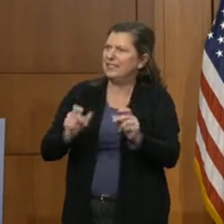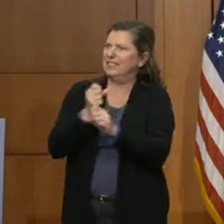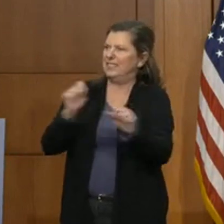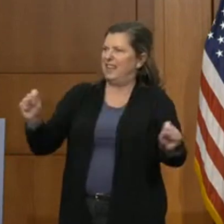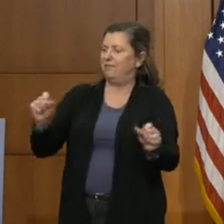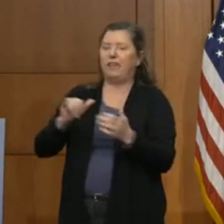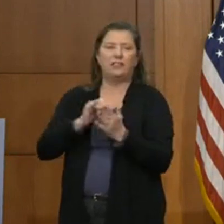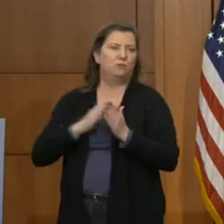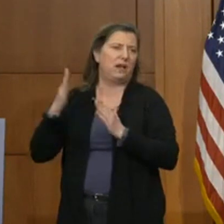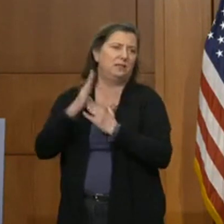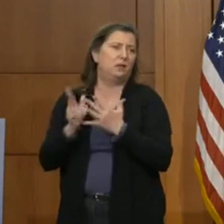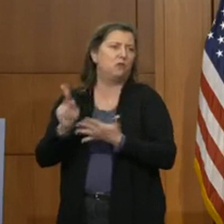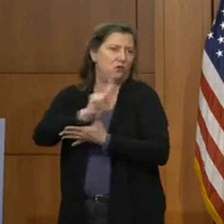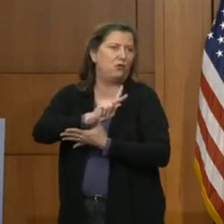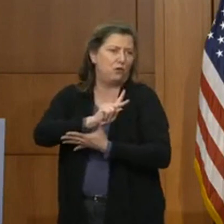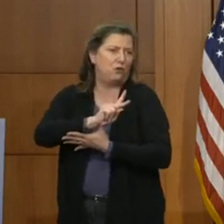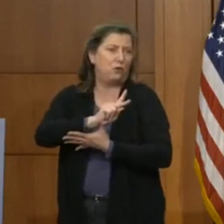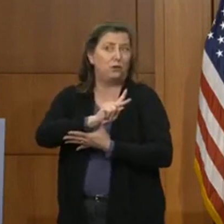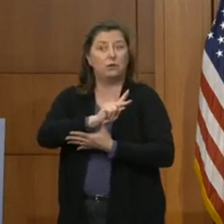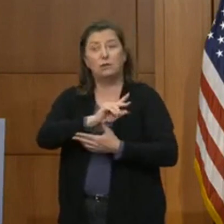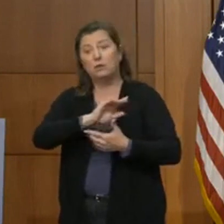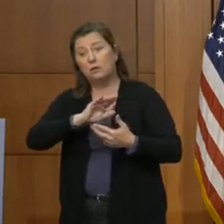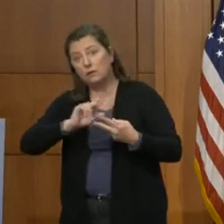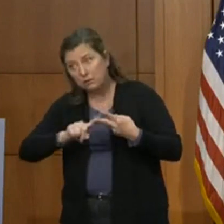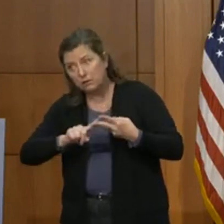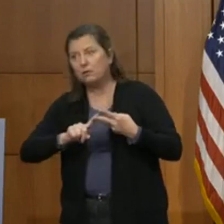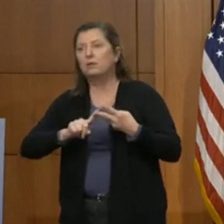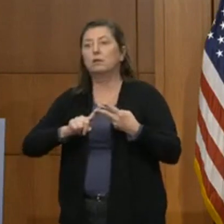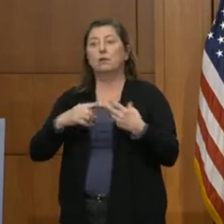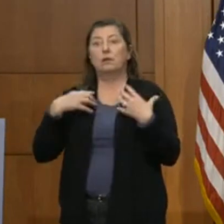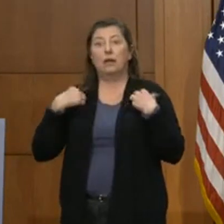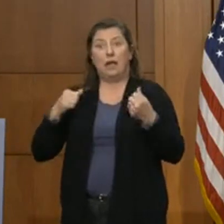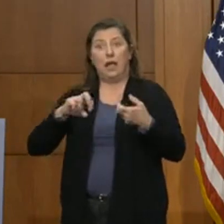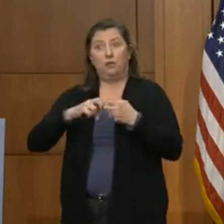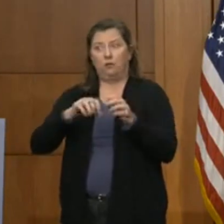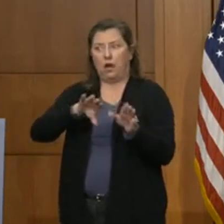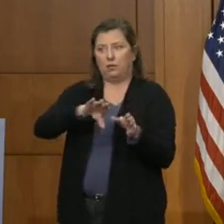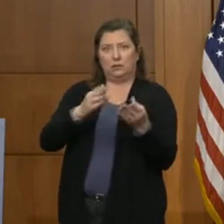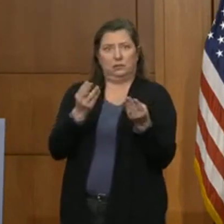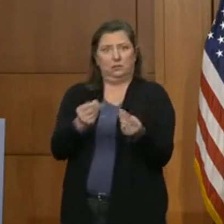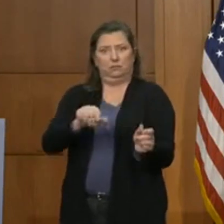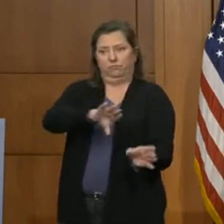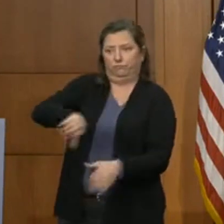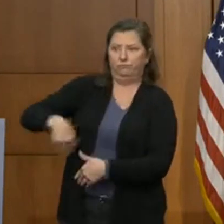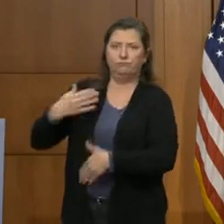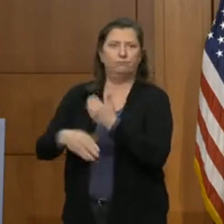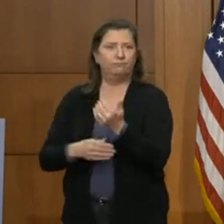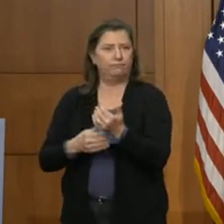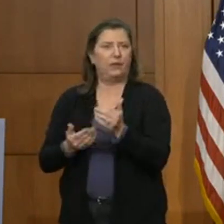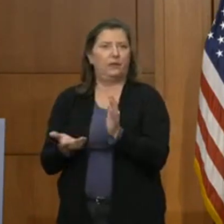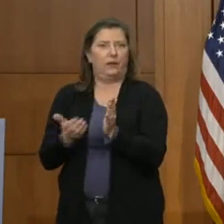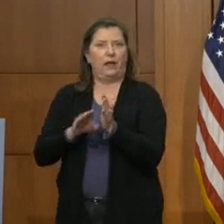first priority, and then to get this health crisis behind us and get our economy back up and running again.